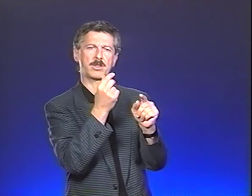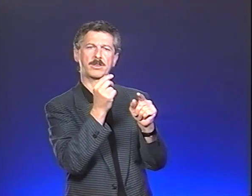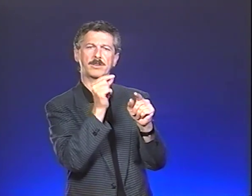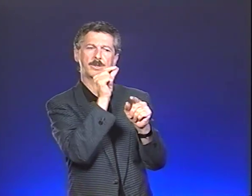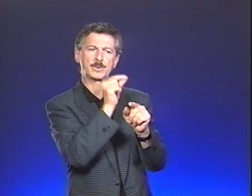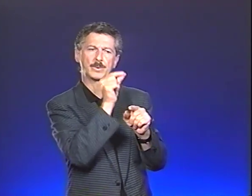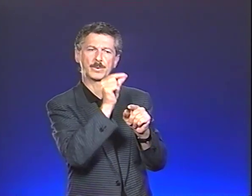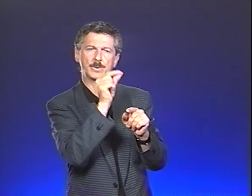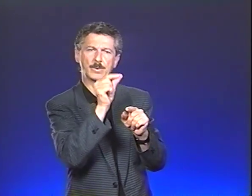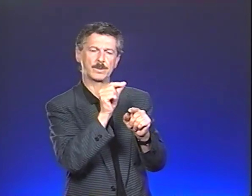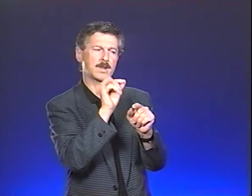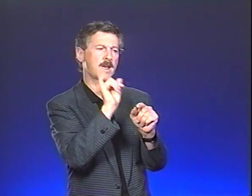k, a, and t,